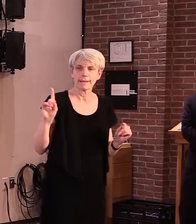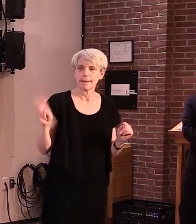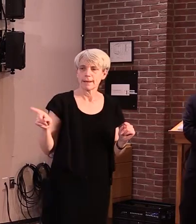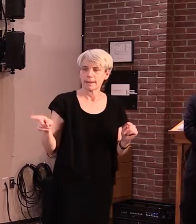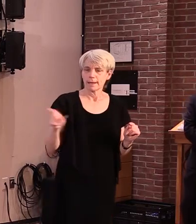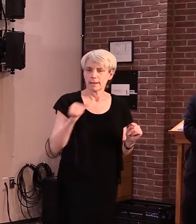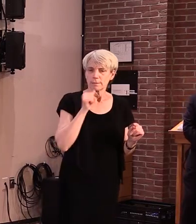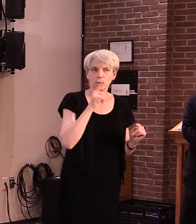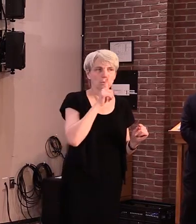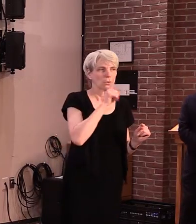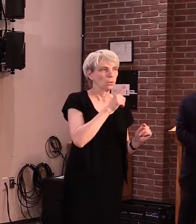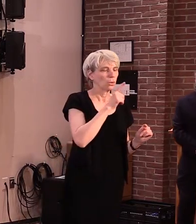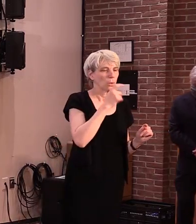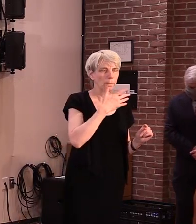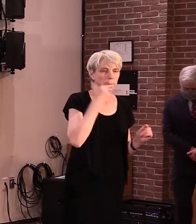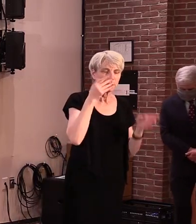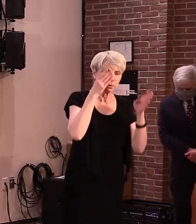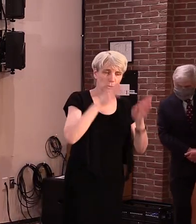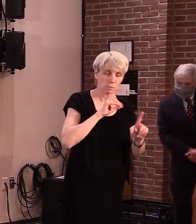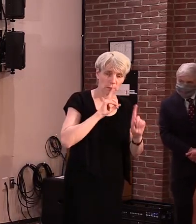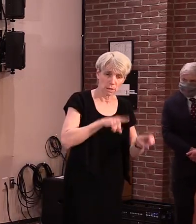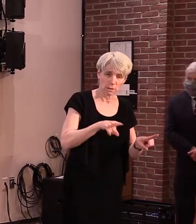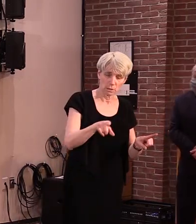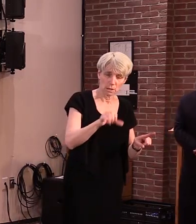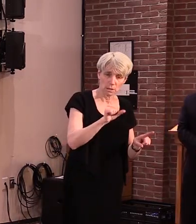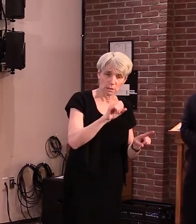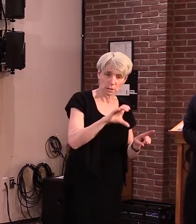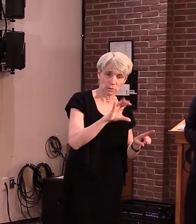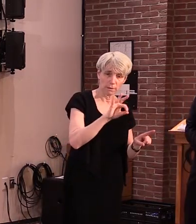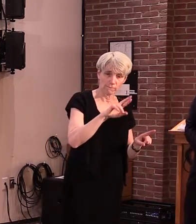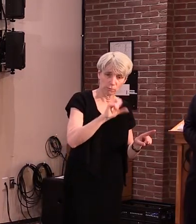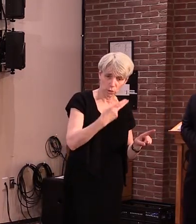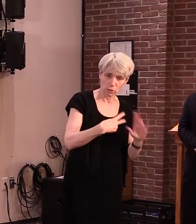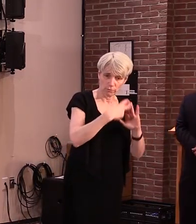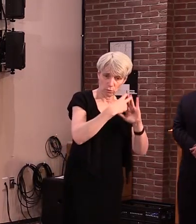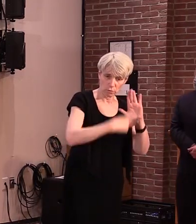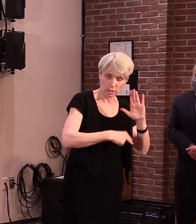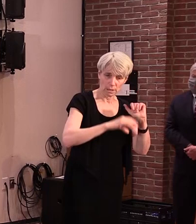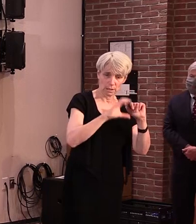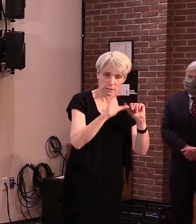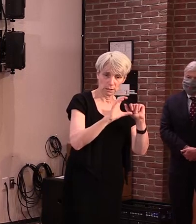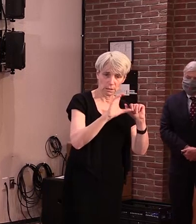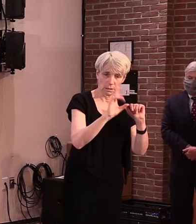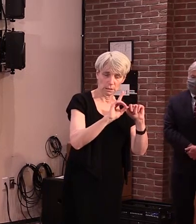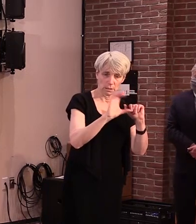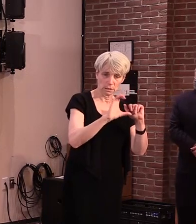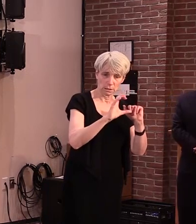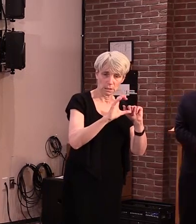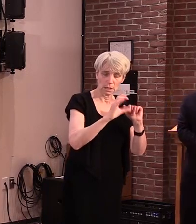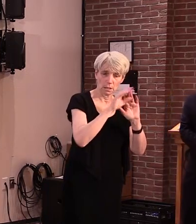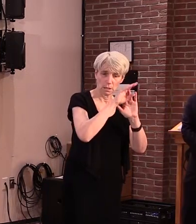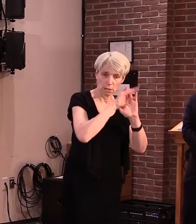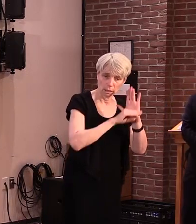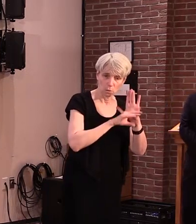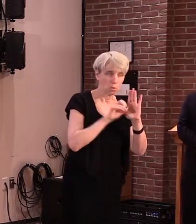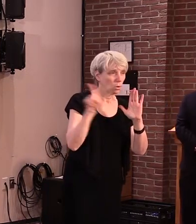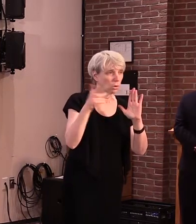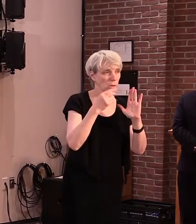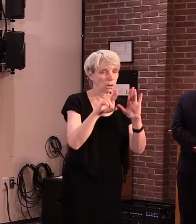answer that. I could ask Secretary French if he's seen the CDC guidelines, or Dr. Levine, or maybe both.